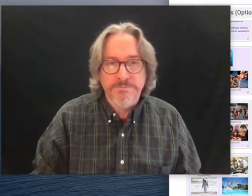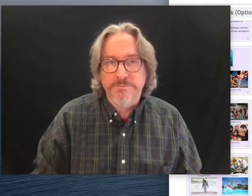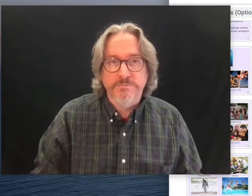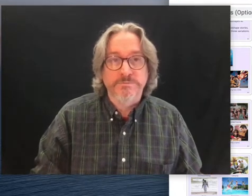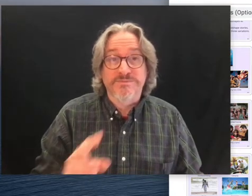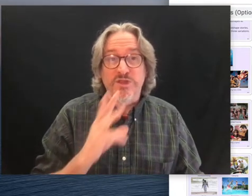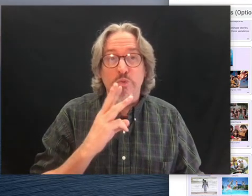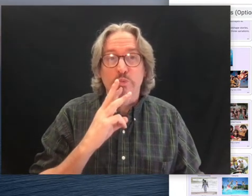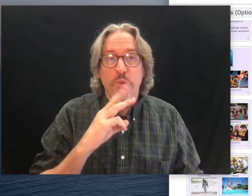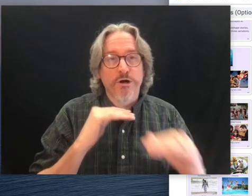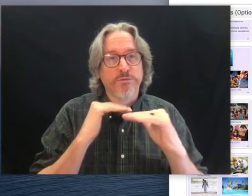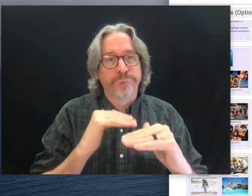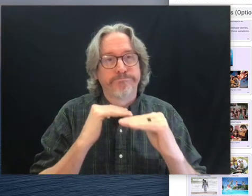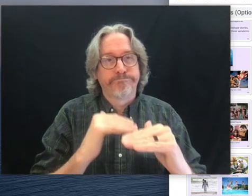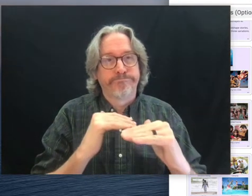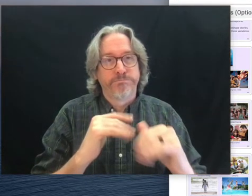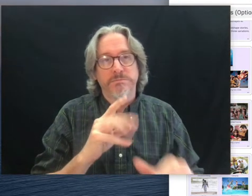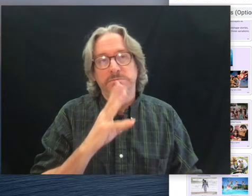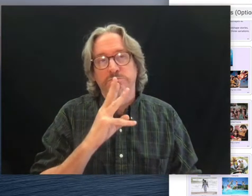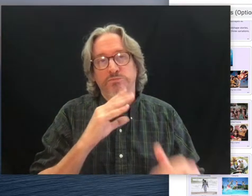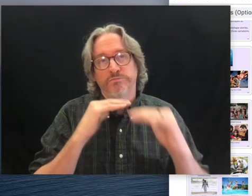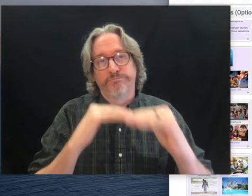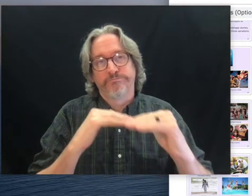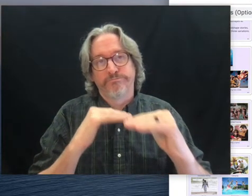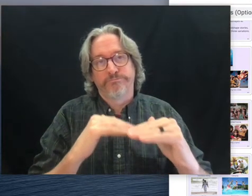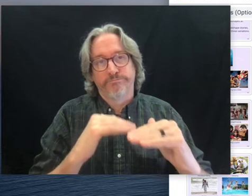Wakeboarding, water.